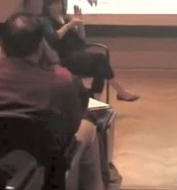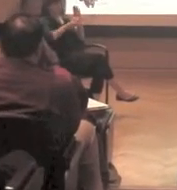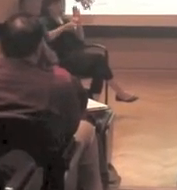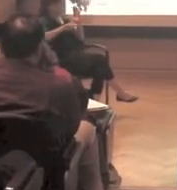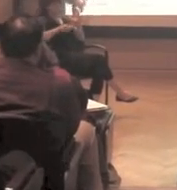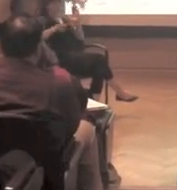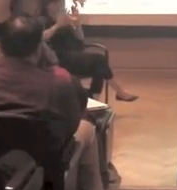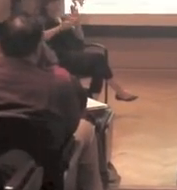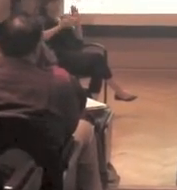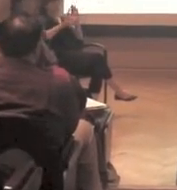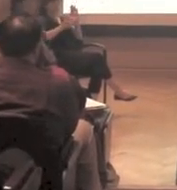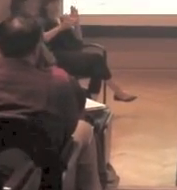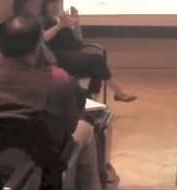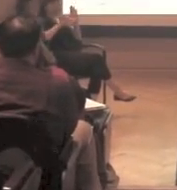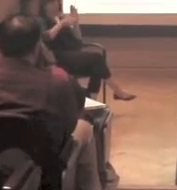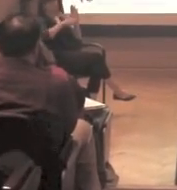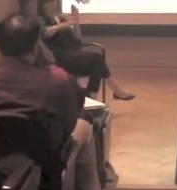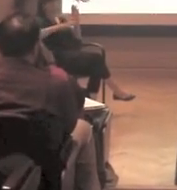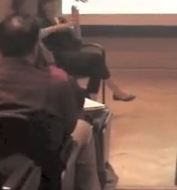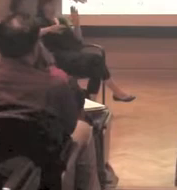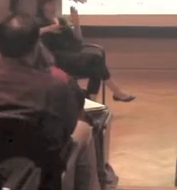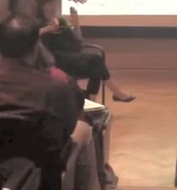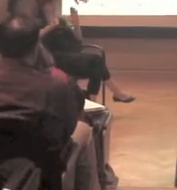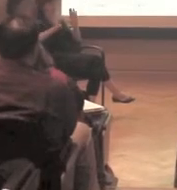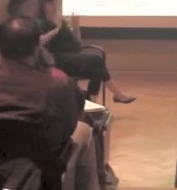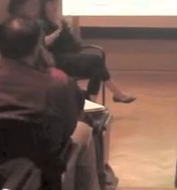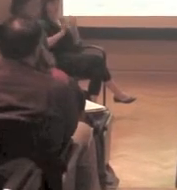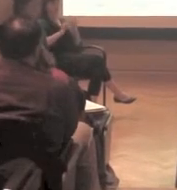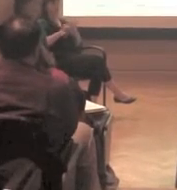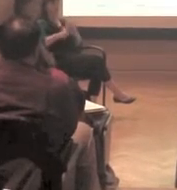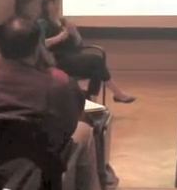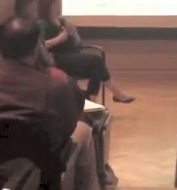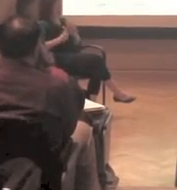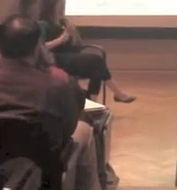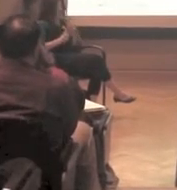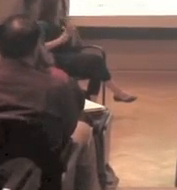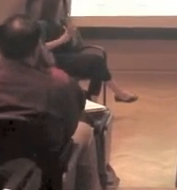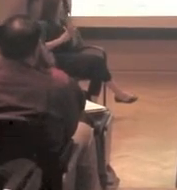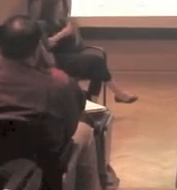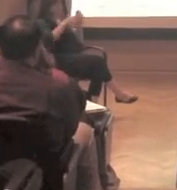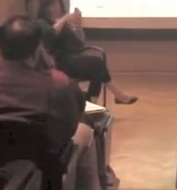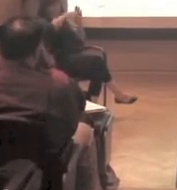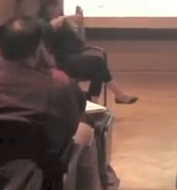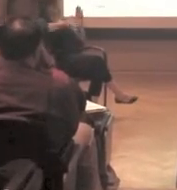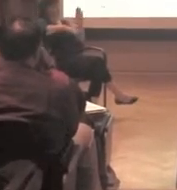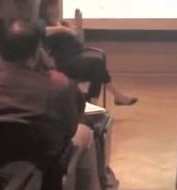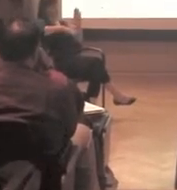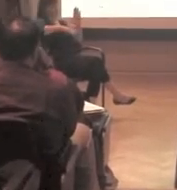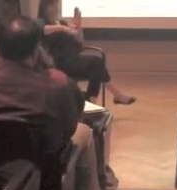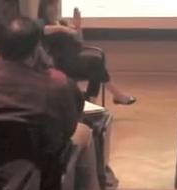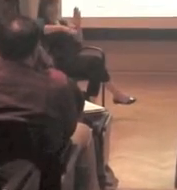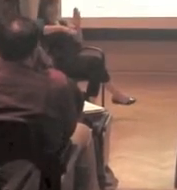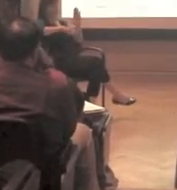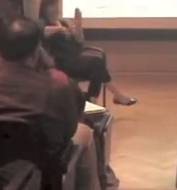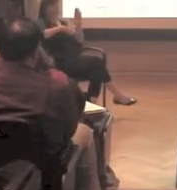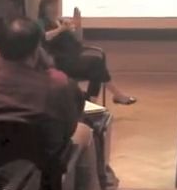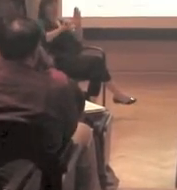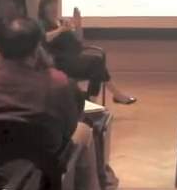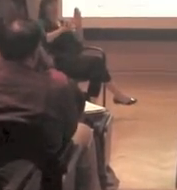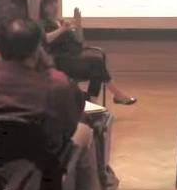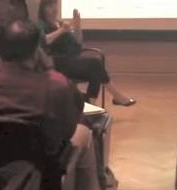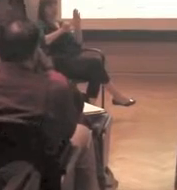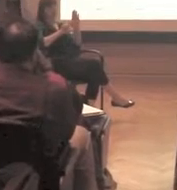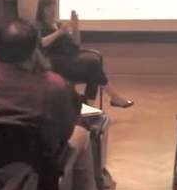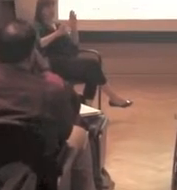2008. But that's when the network started. And so you can see a slight decline, but that's the